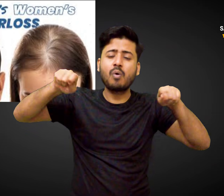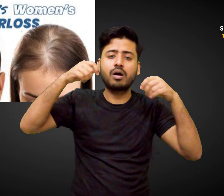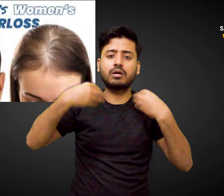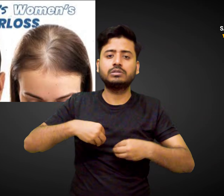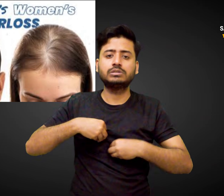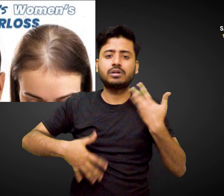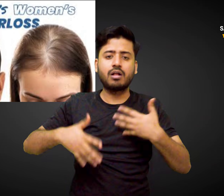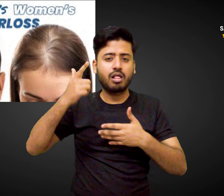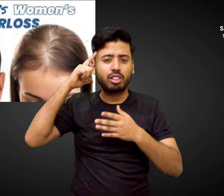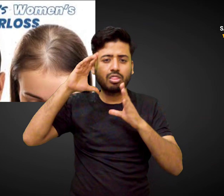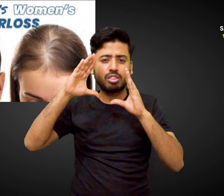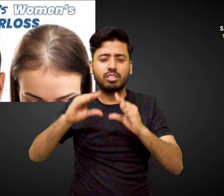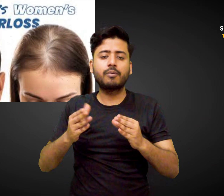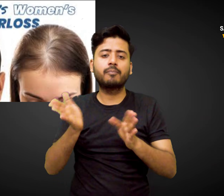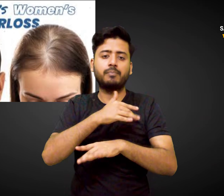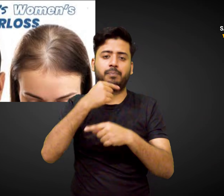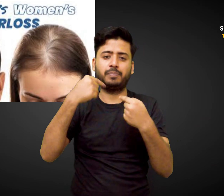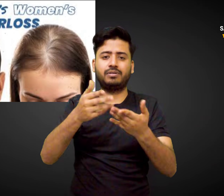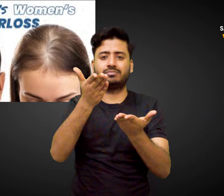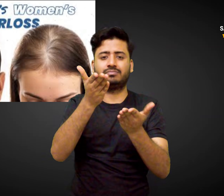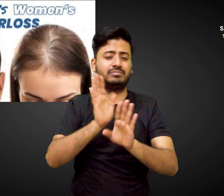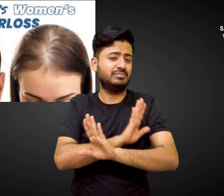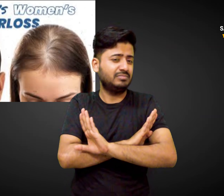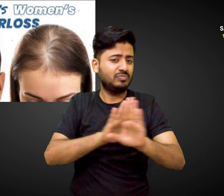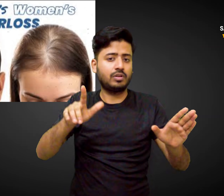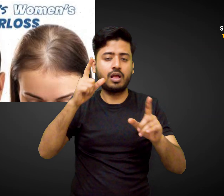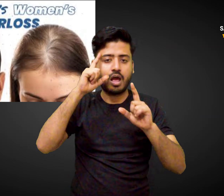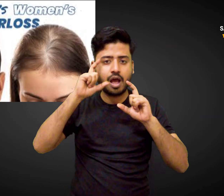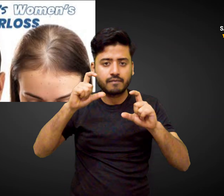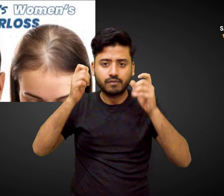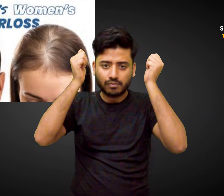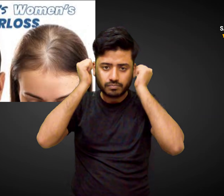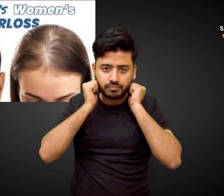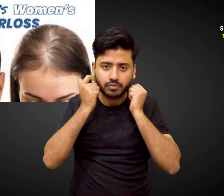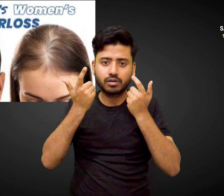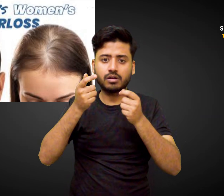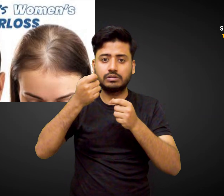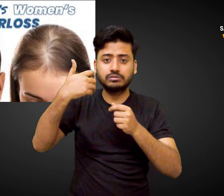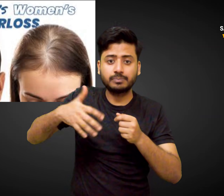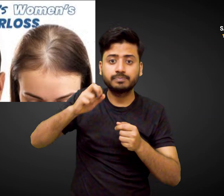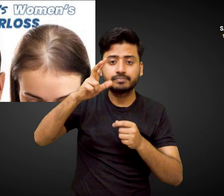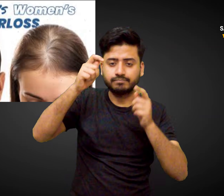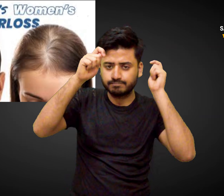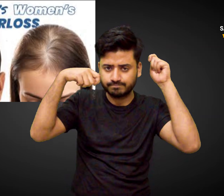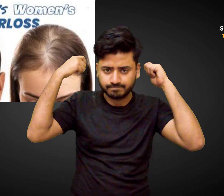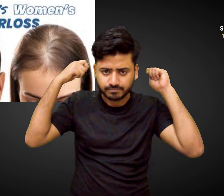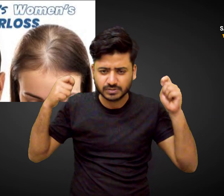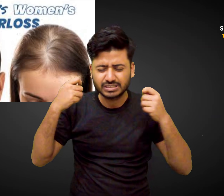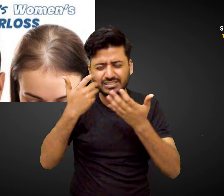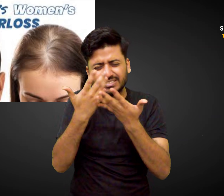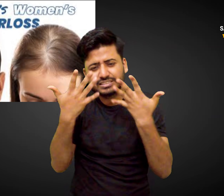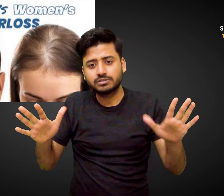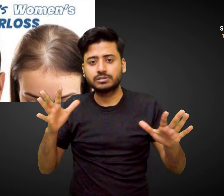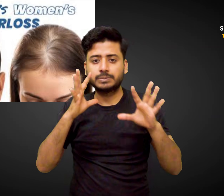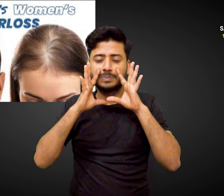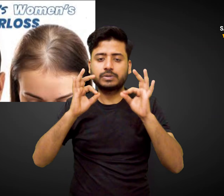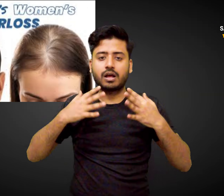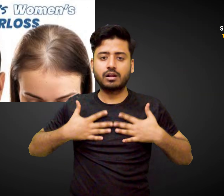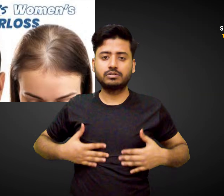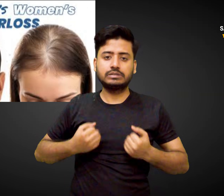regularly. Wash caps frequently to remove accumulated sweat, oil, and bacteria that can lead to scalp infections and hair